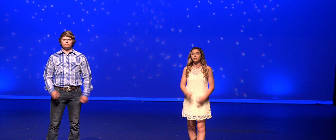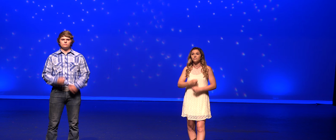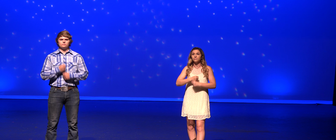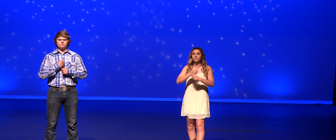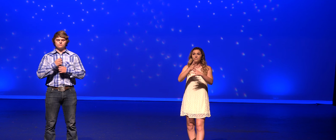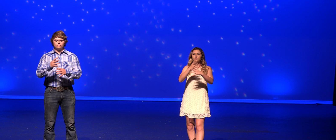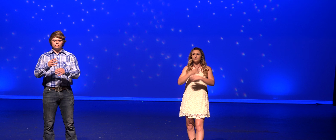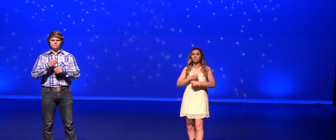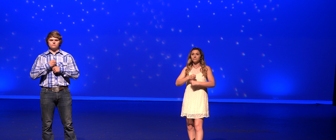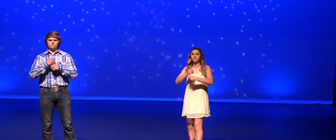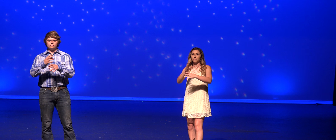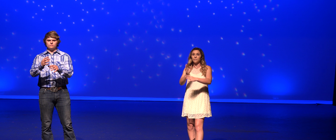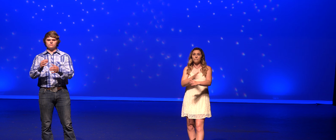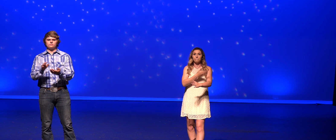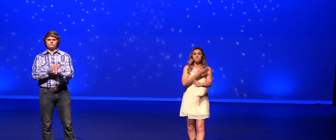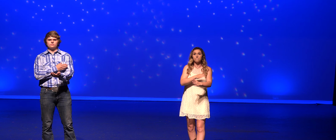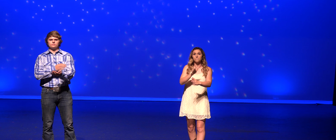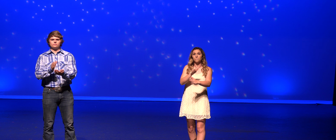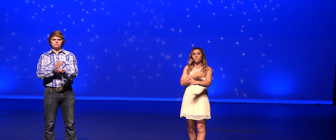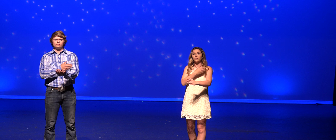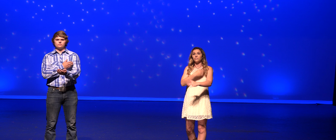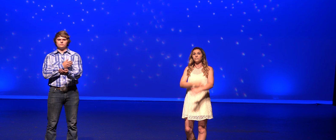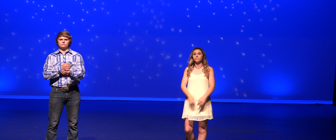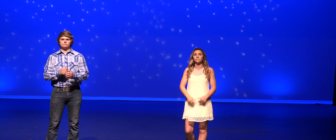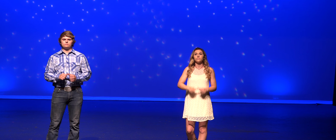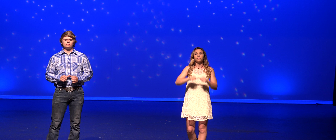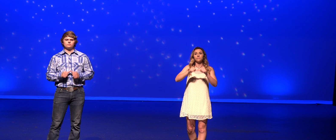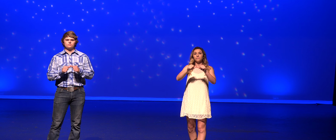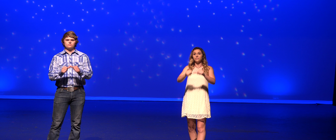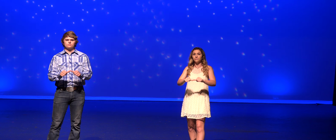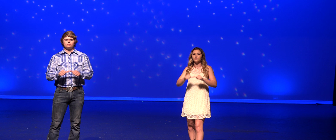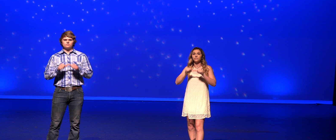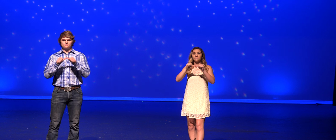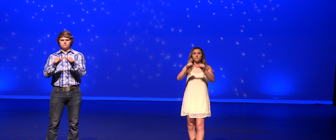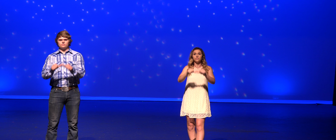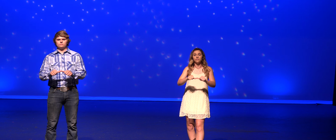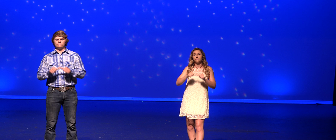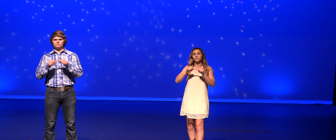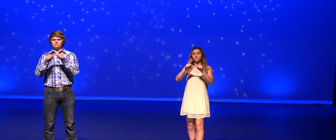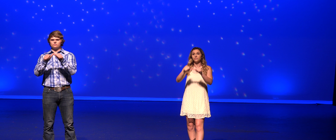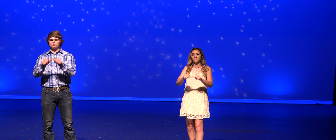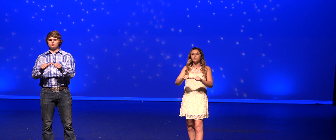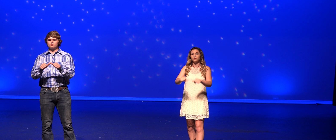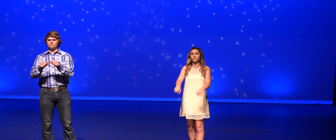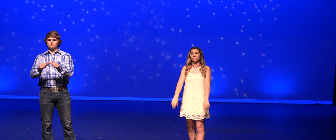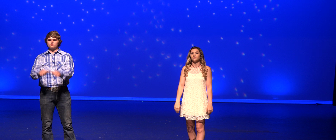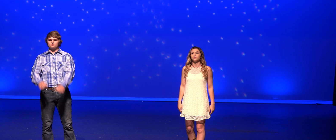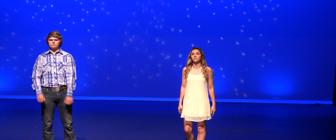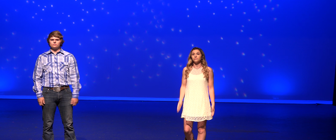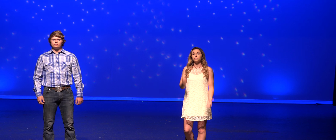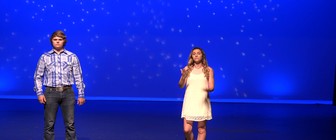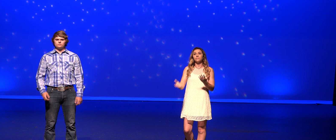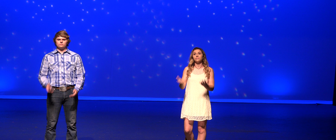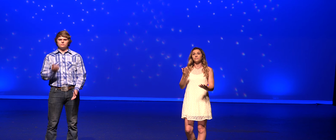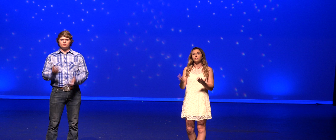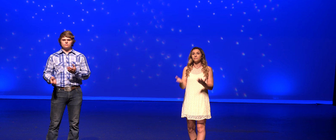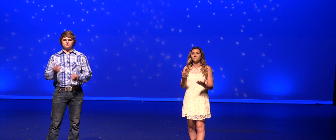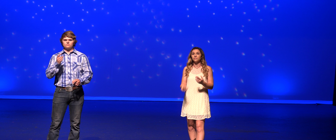Oh, I wanted a melody to keep you singing along This might not